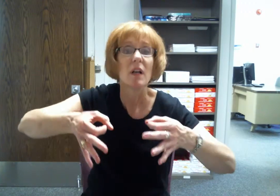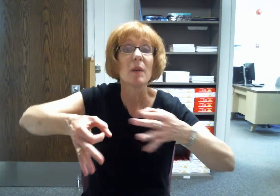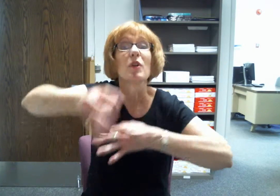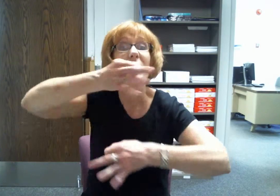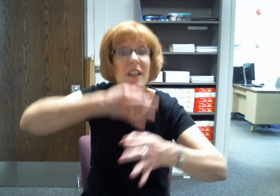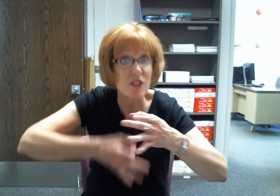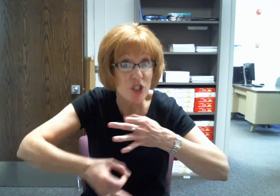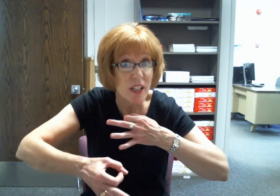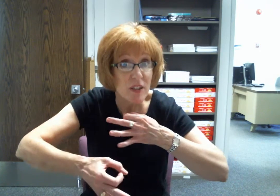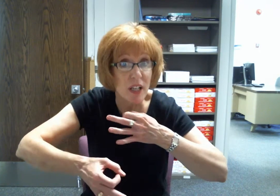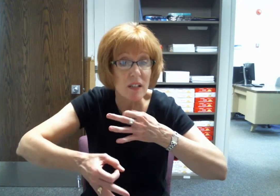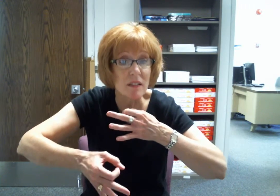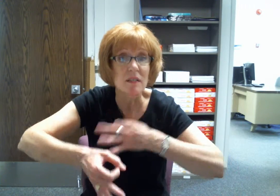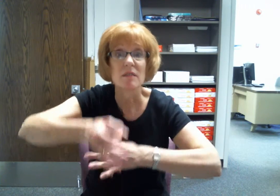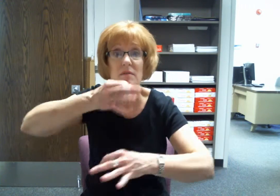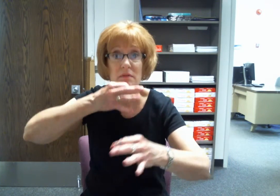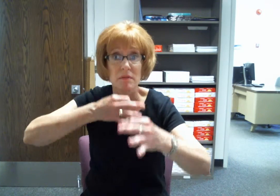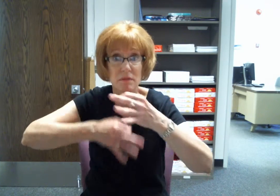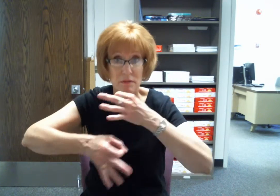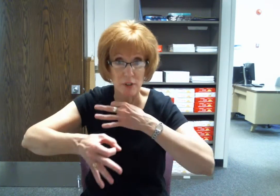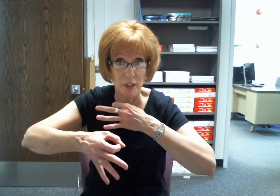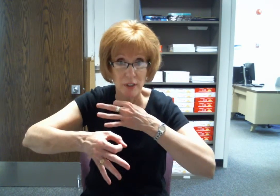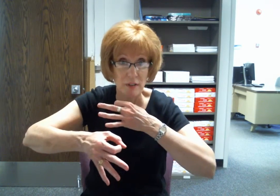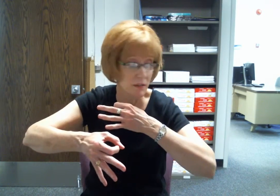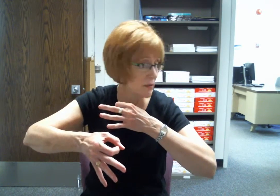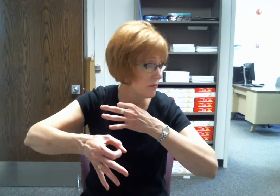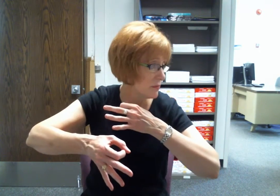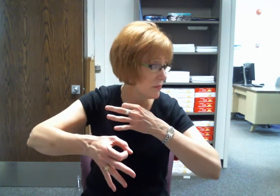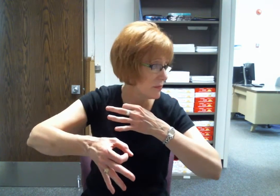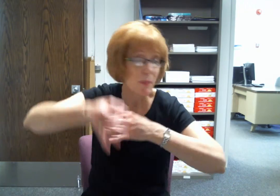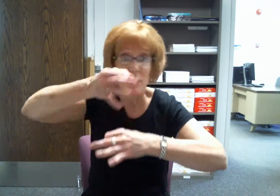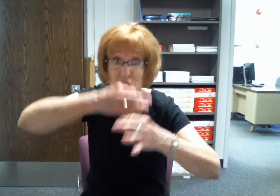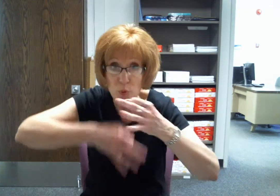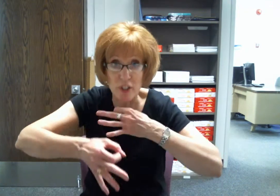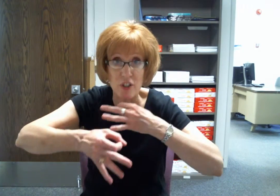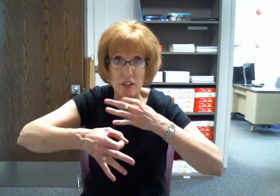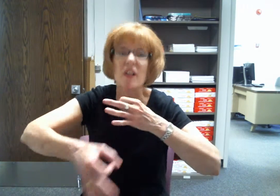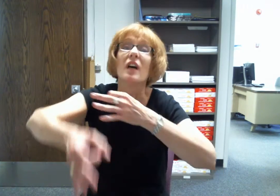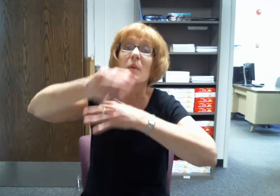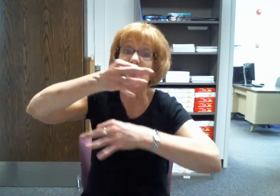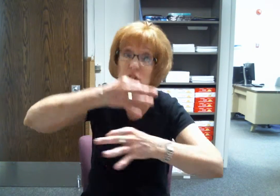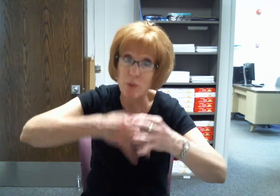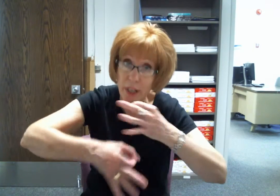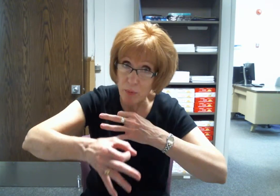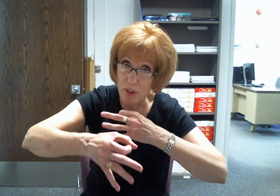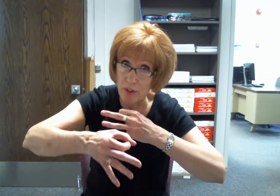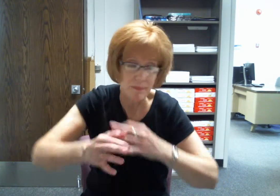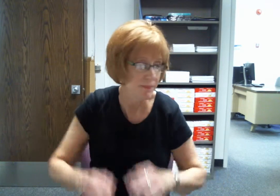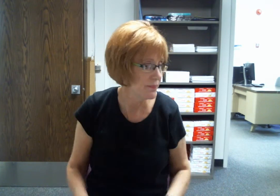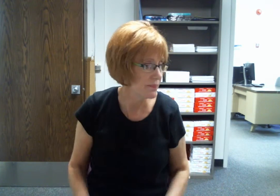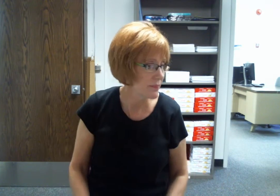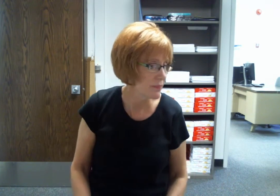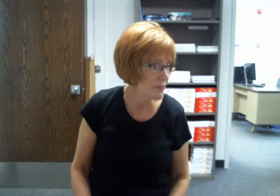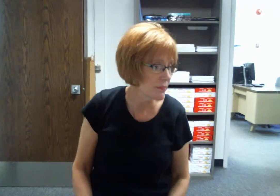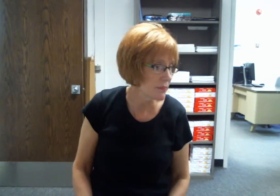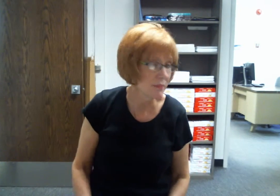going to exchange that. Okay? I'm going to switch it. I'm going to trade with you. I'm